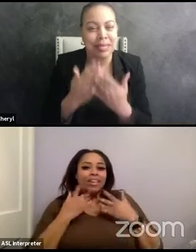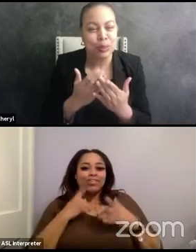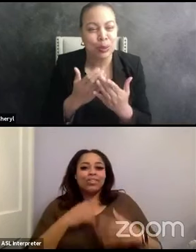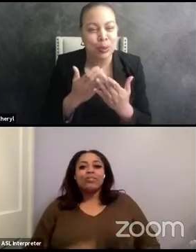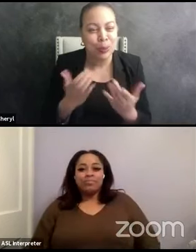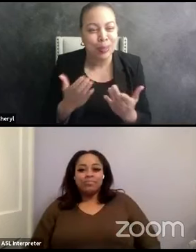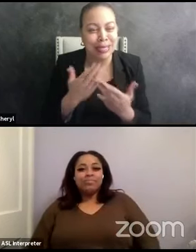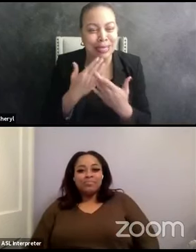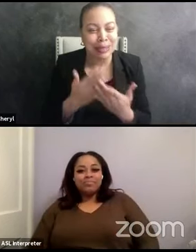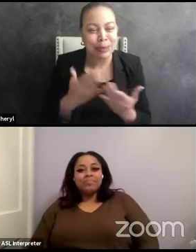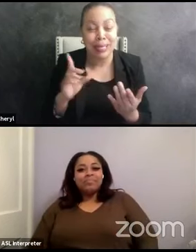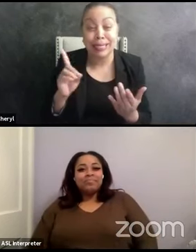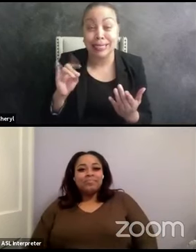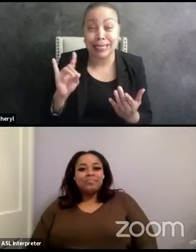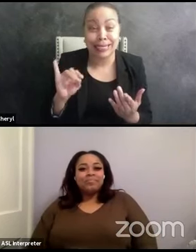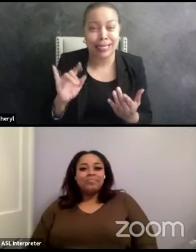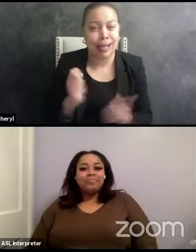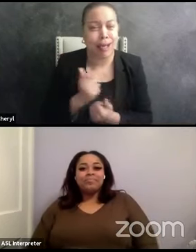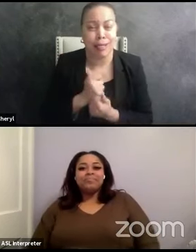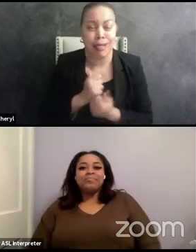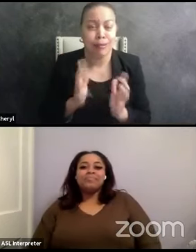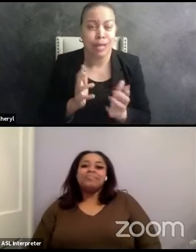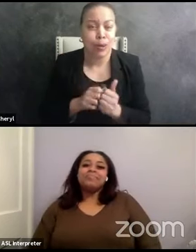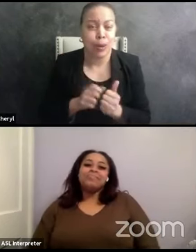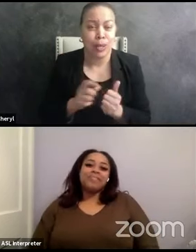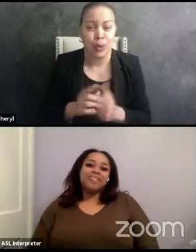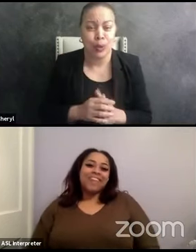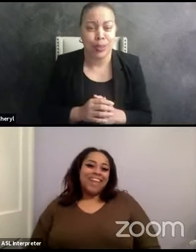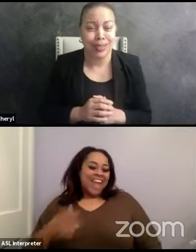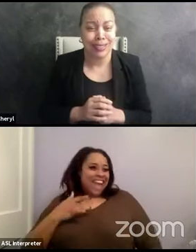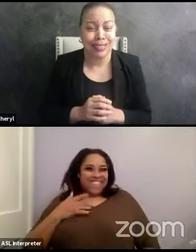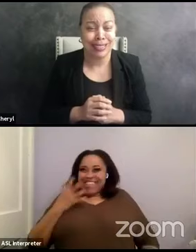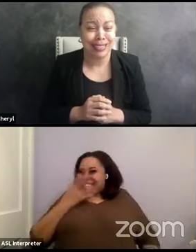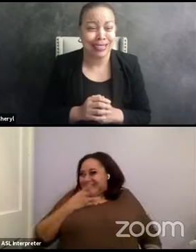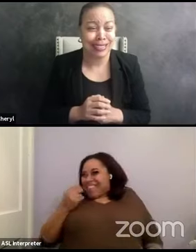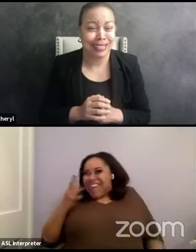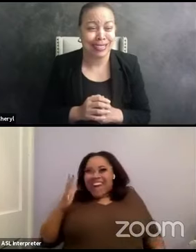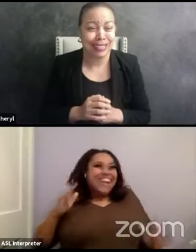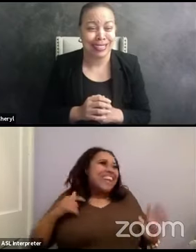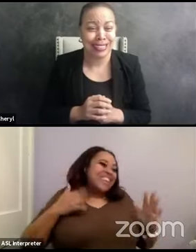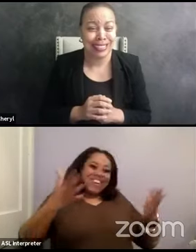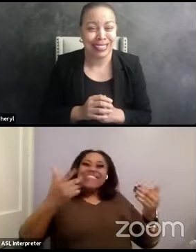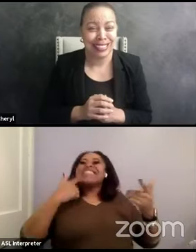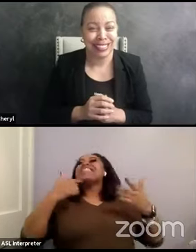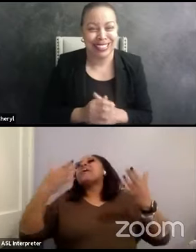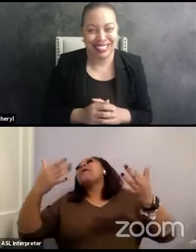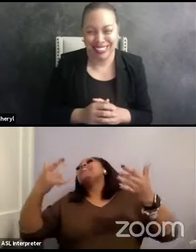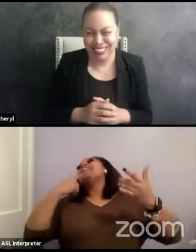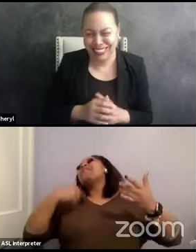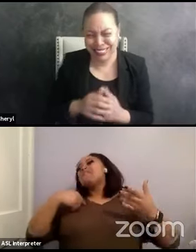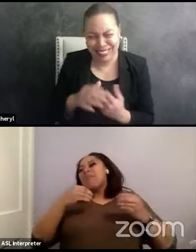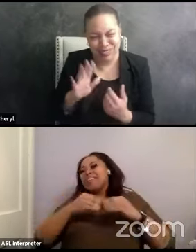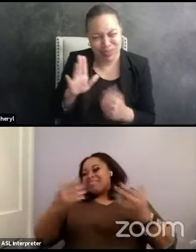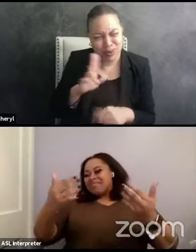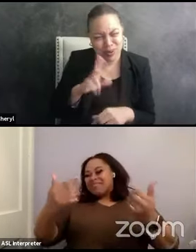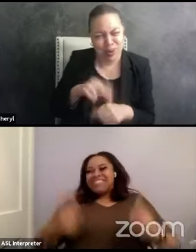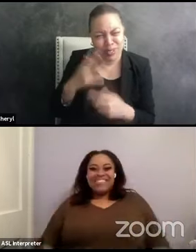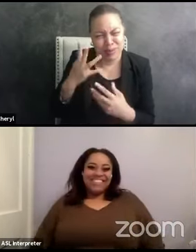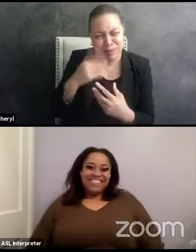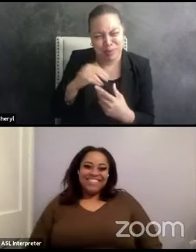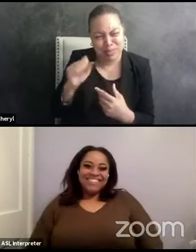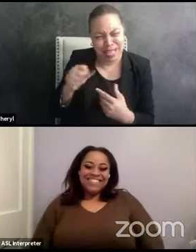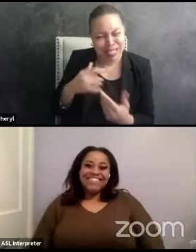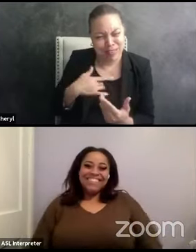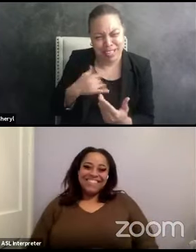love talking with you, and it's always been a Look, pleasure. I feel so beautiful already. Go ahead, tell me You more. look beautiful. Go ahead. Yeah, you should feel